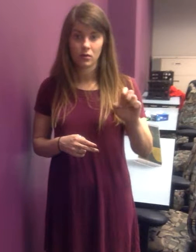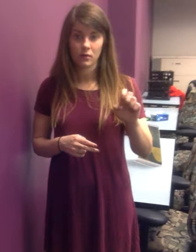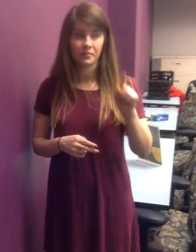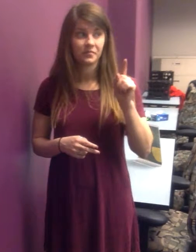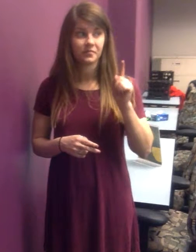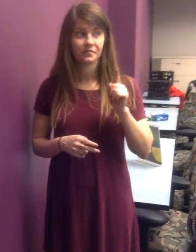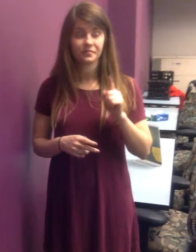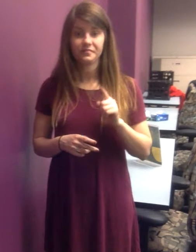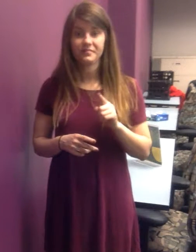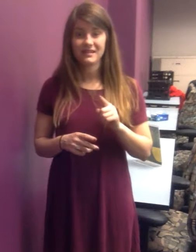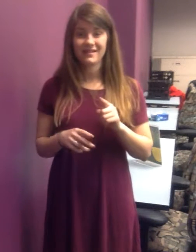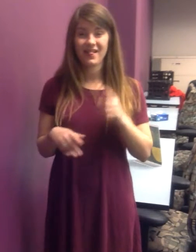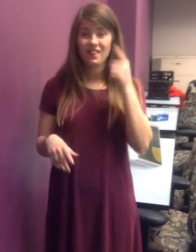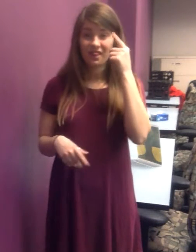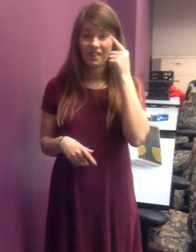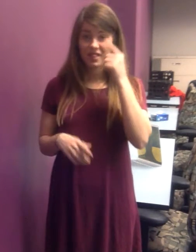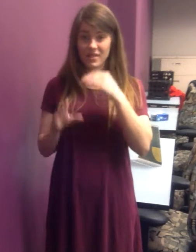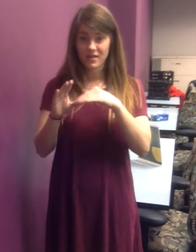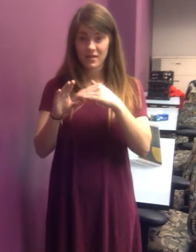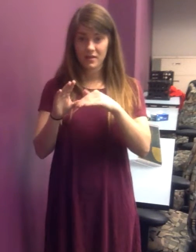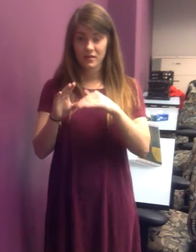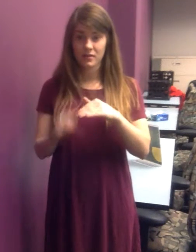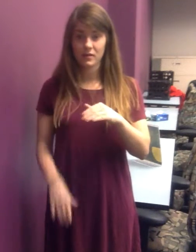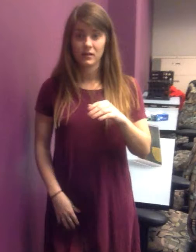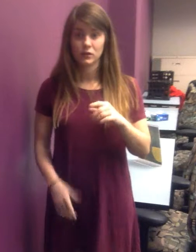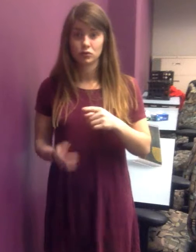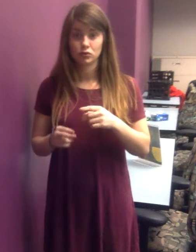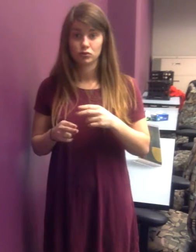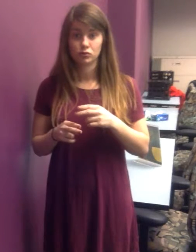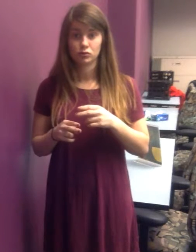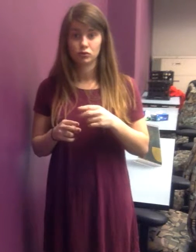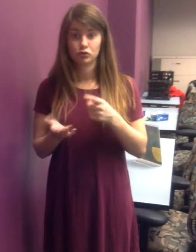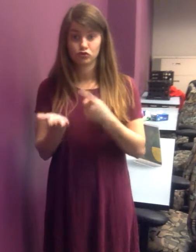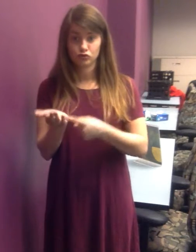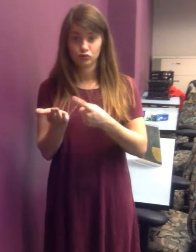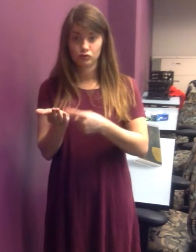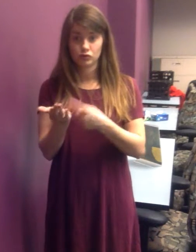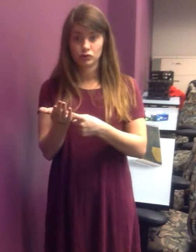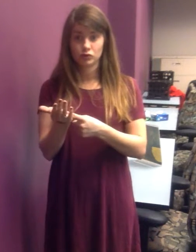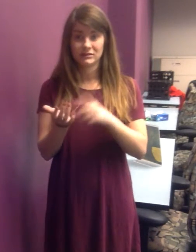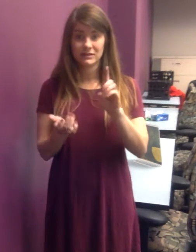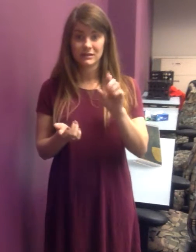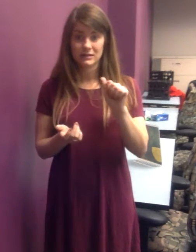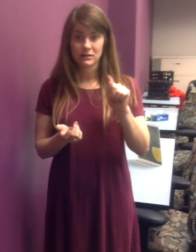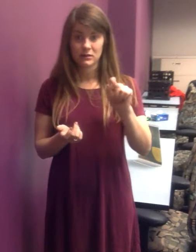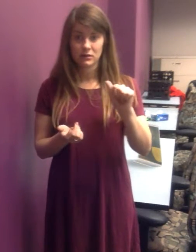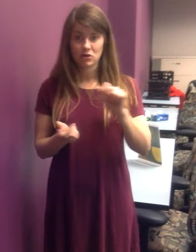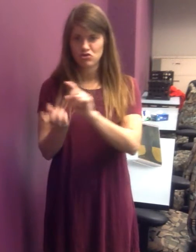on. Even the lady in the supermarket has heard of the ClimateGate emails that purport to show that scientists have fabricated data or manipulated